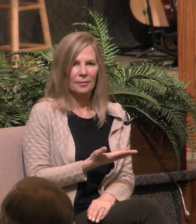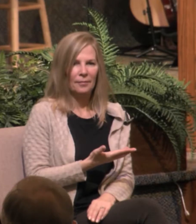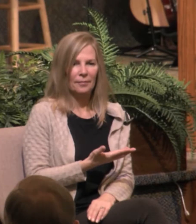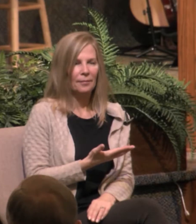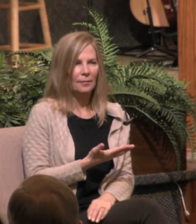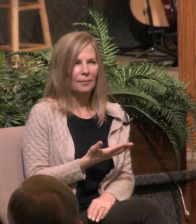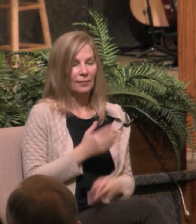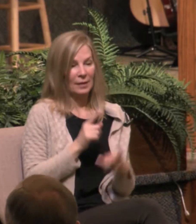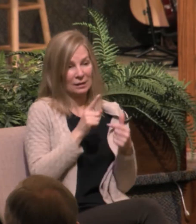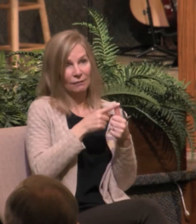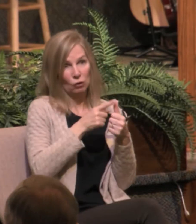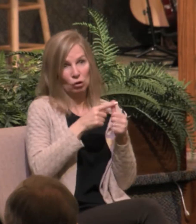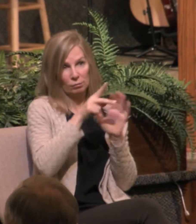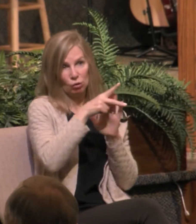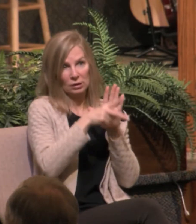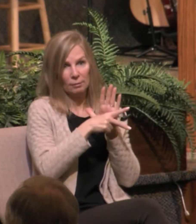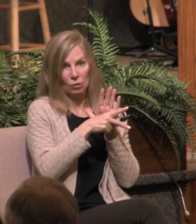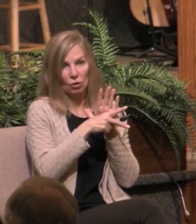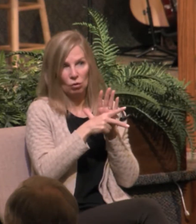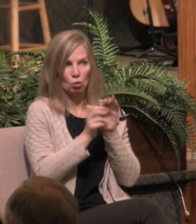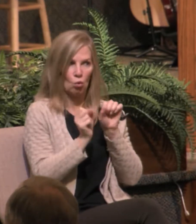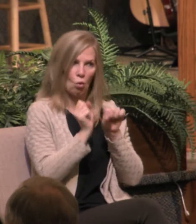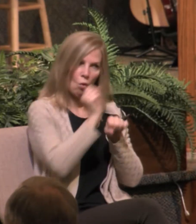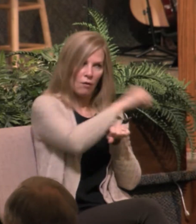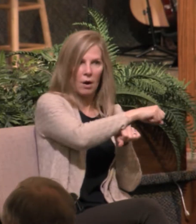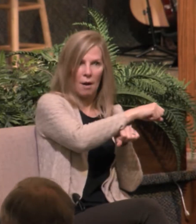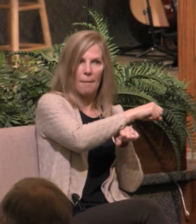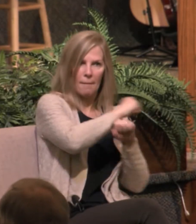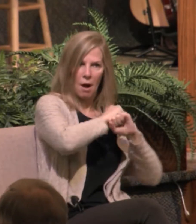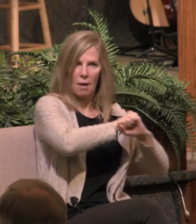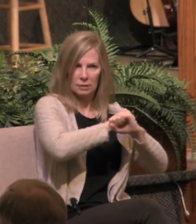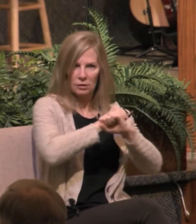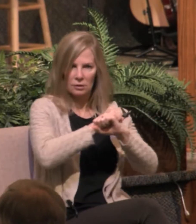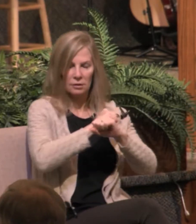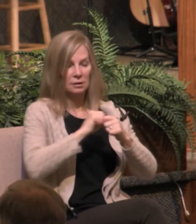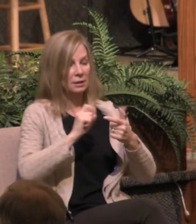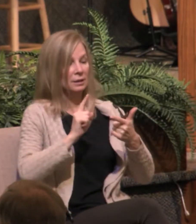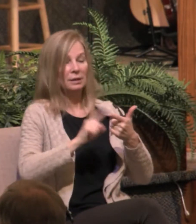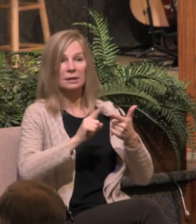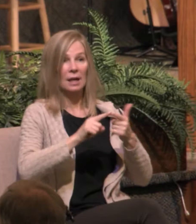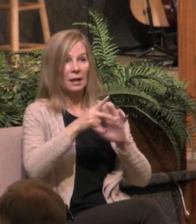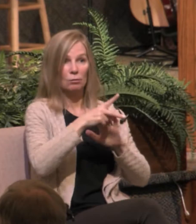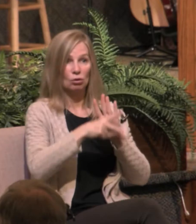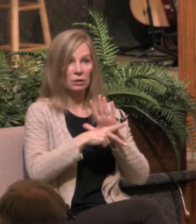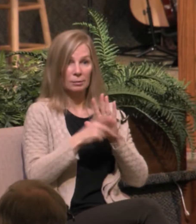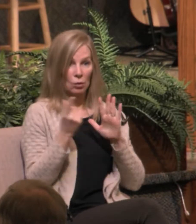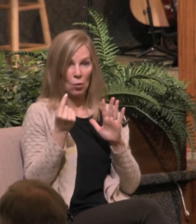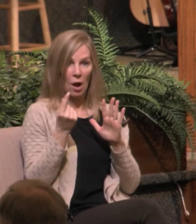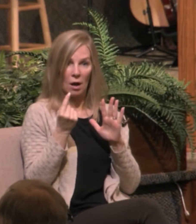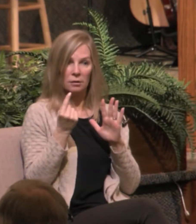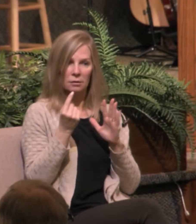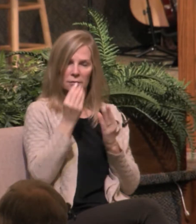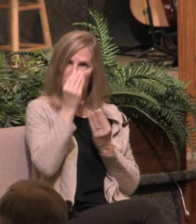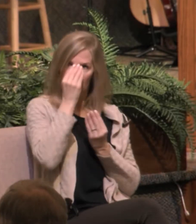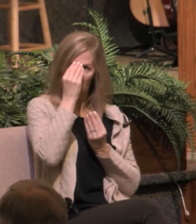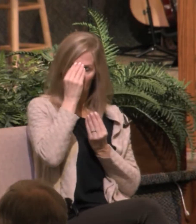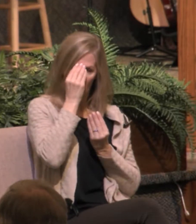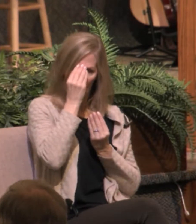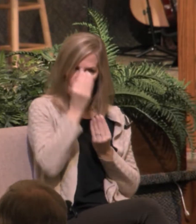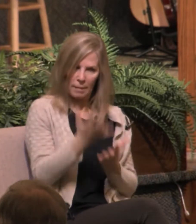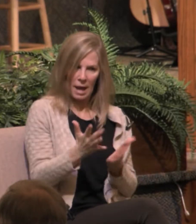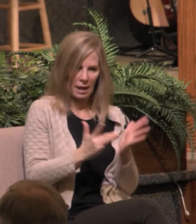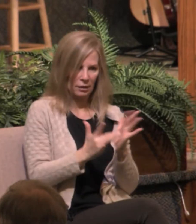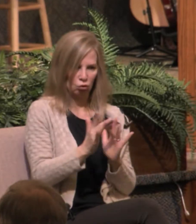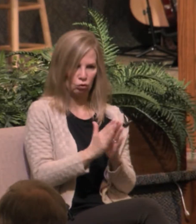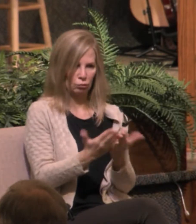The second principle for overcoming obstacles in the pursuit of obedience is this: obey Scripture even